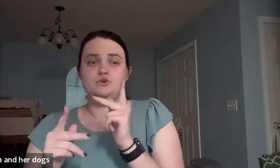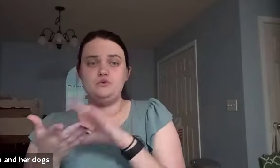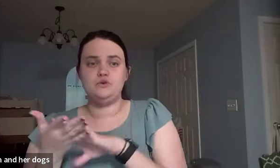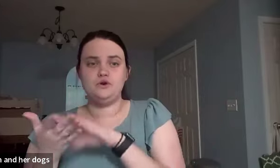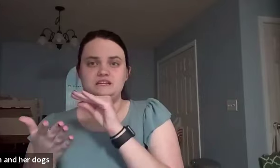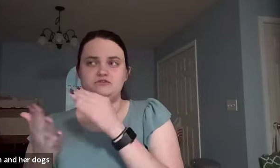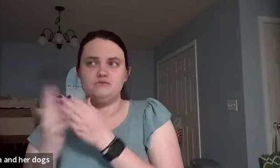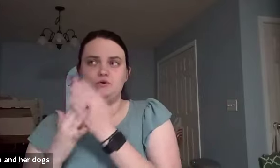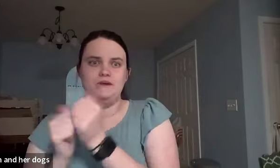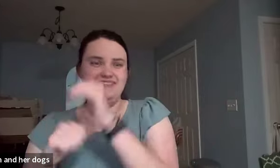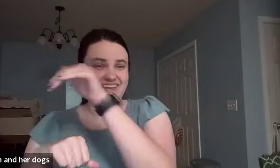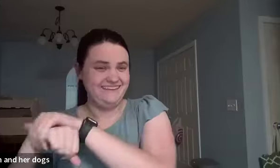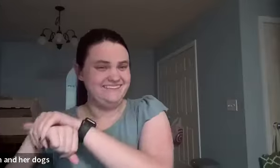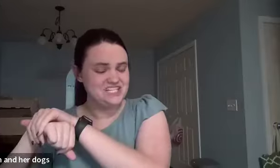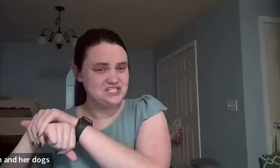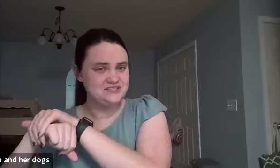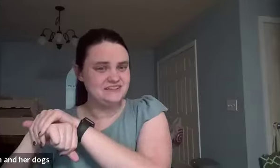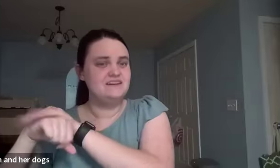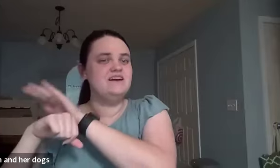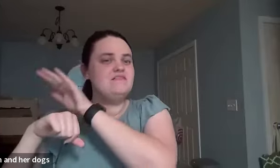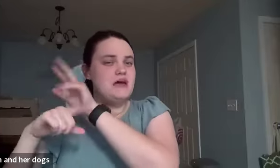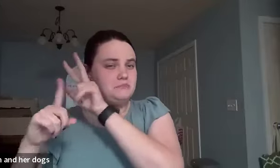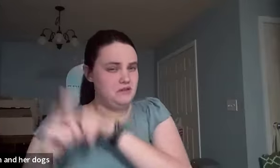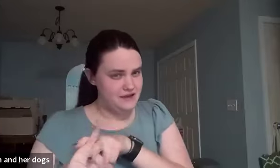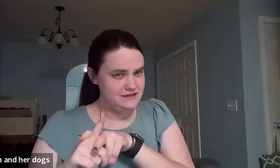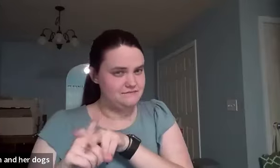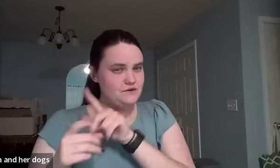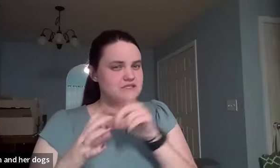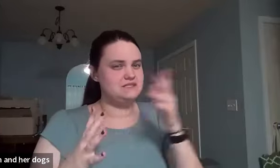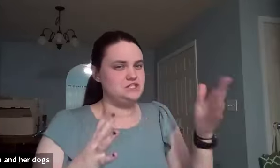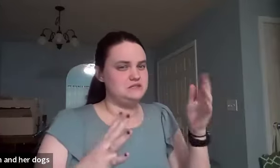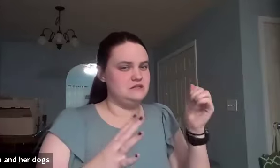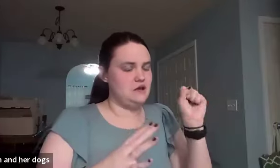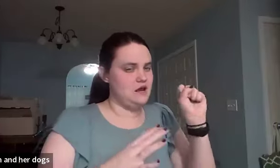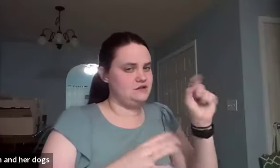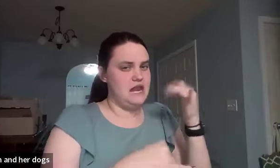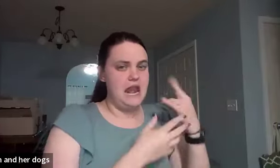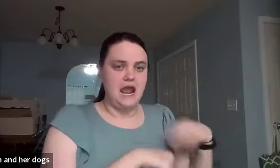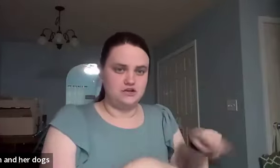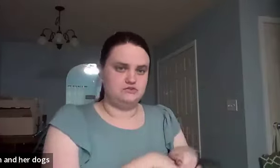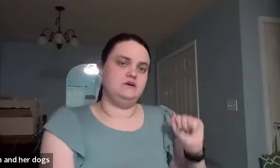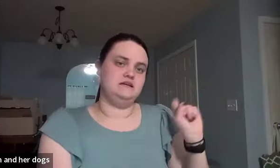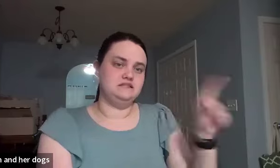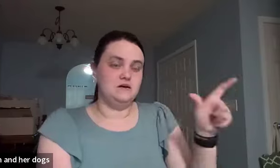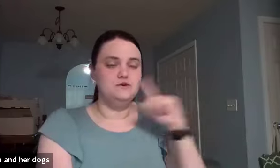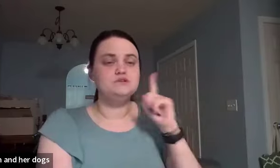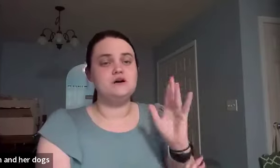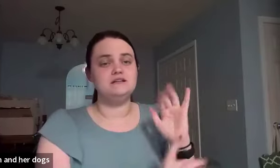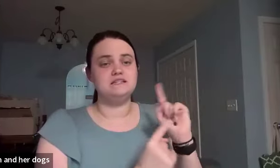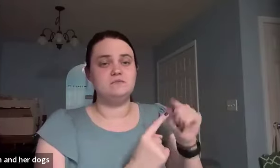who learned it through with English that apply it versus just not natural ASL. If you were talking to